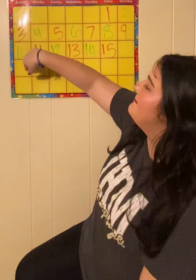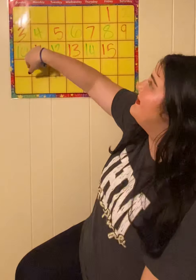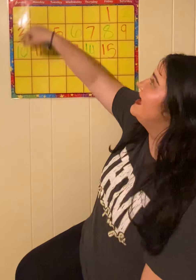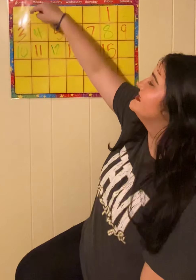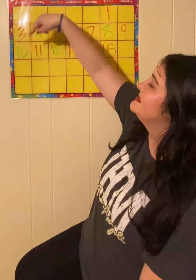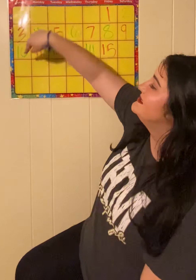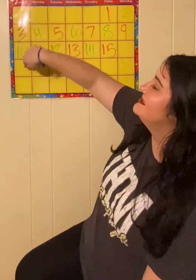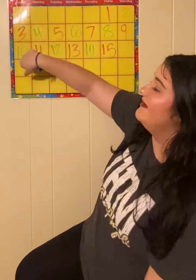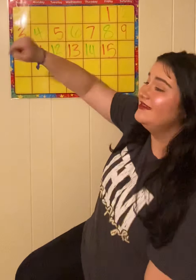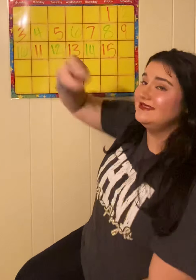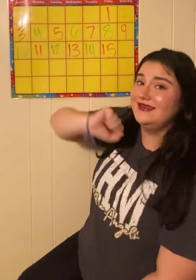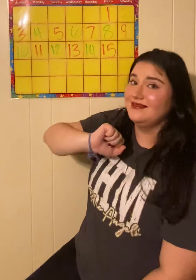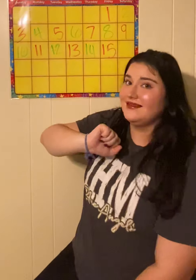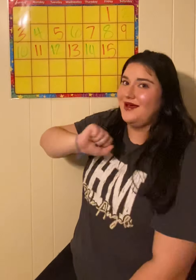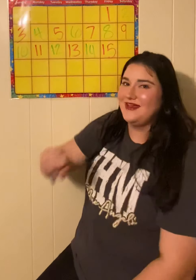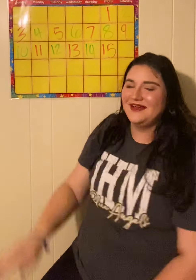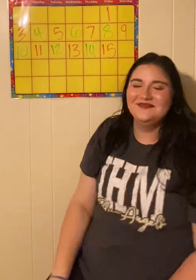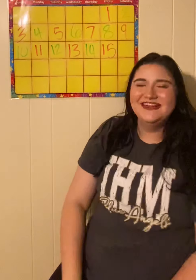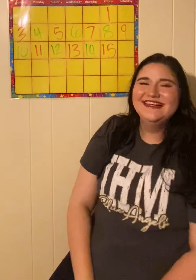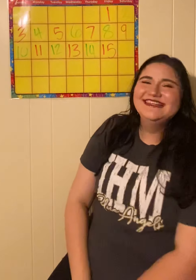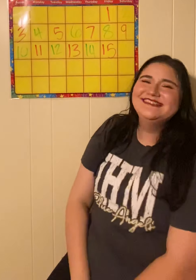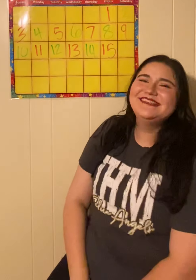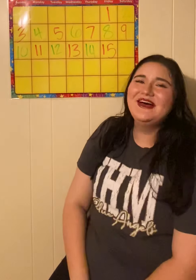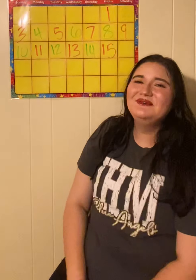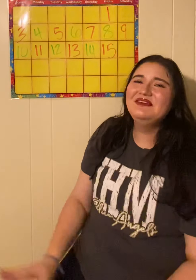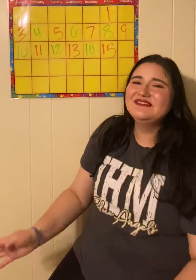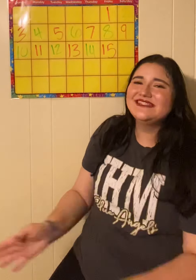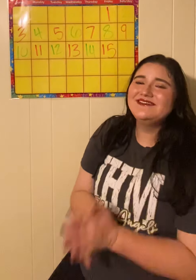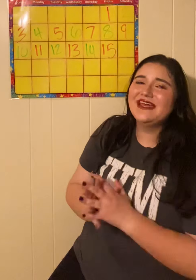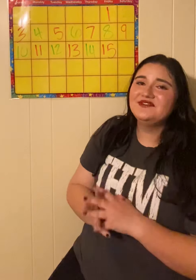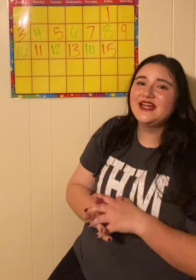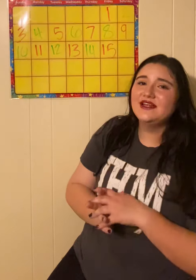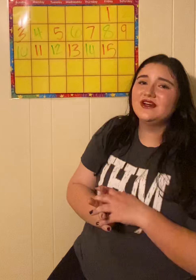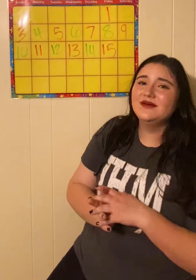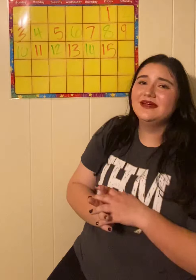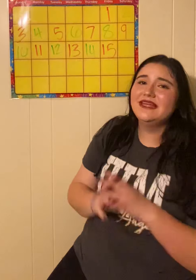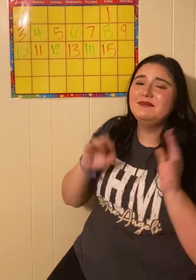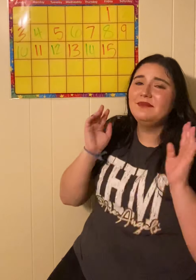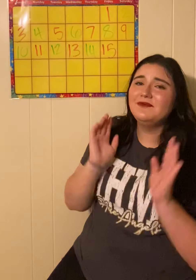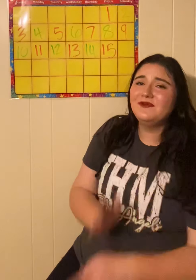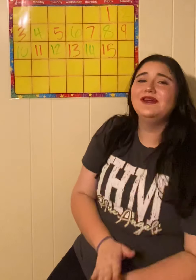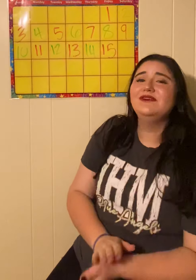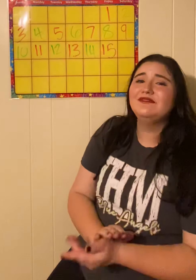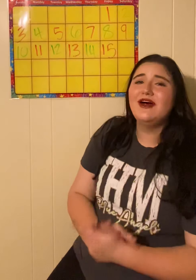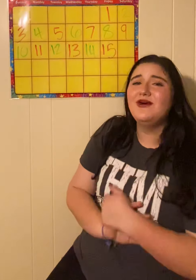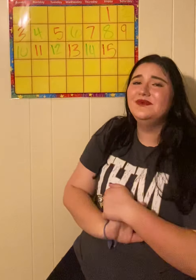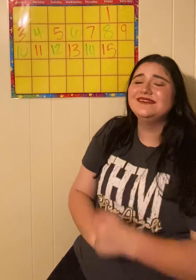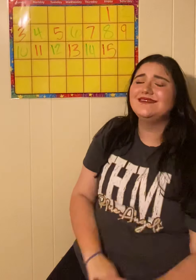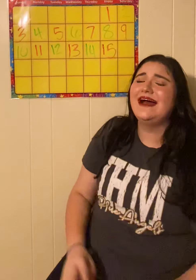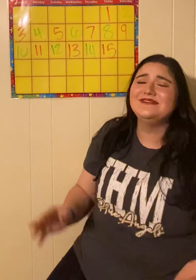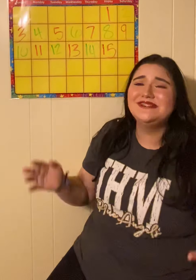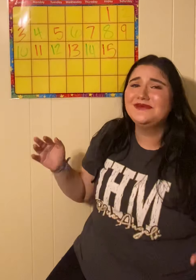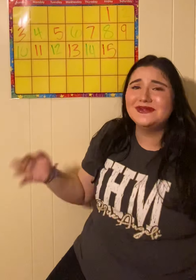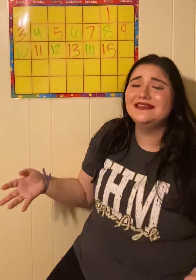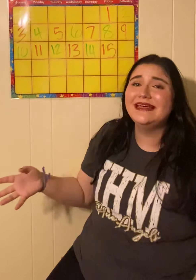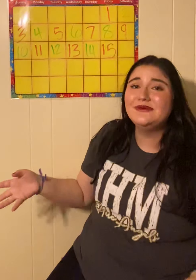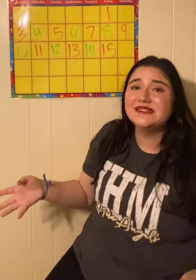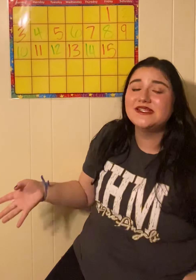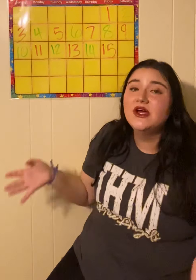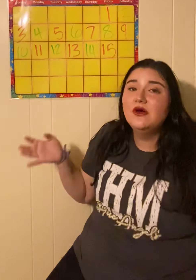May 17th coming up. So we will see you again for calendar on Monday. But before you go, we still have to do oral language. We